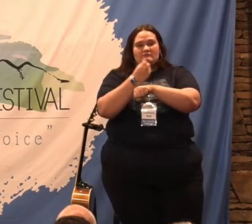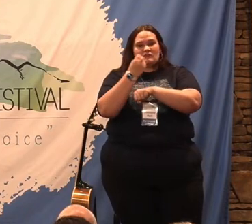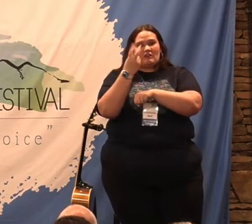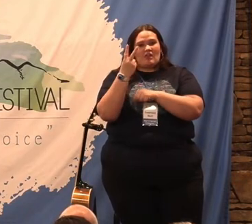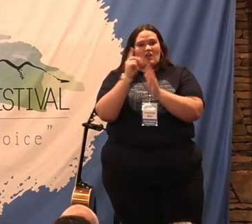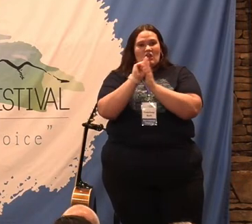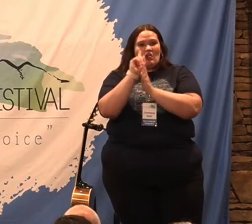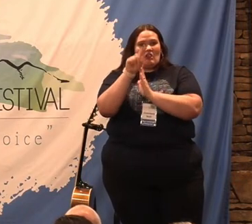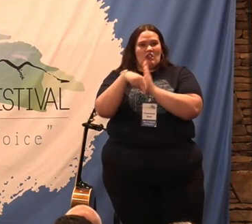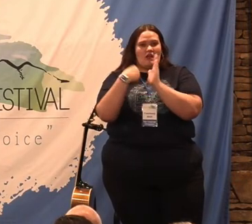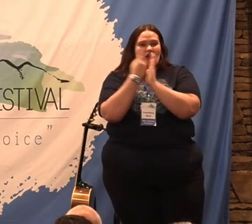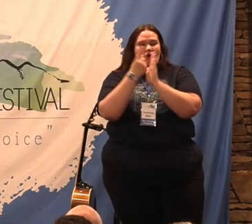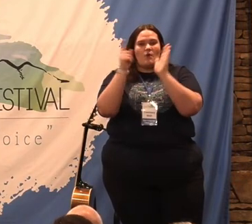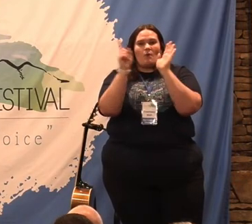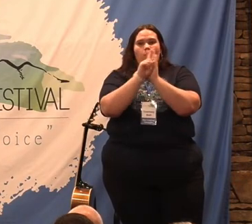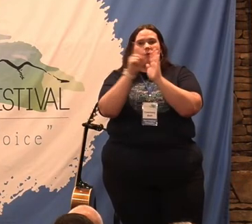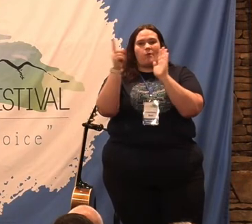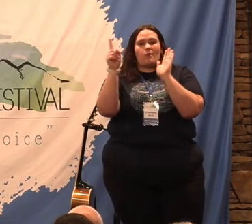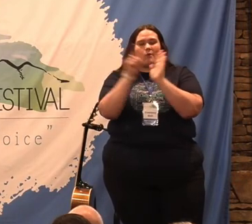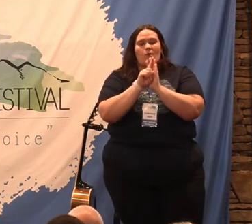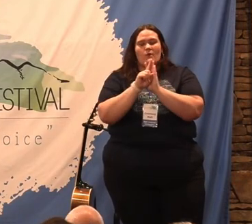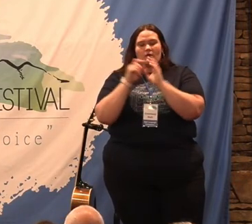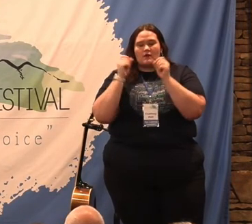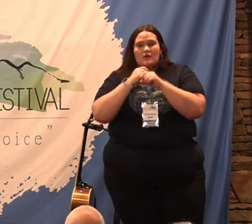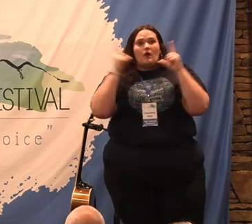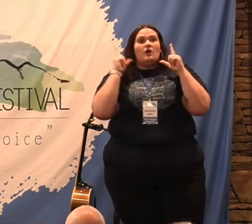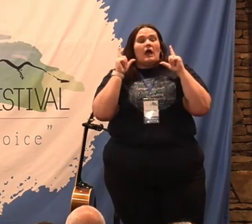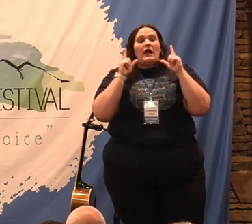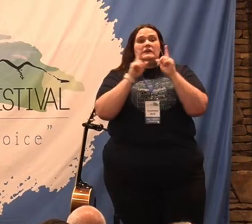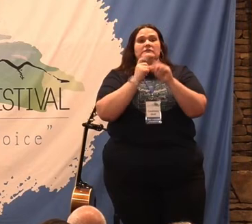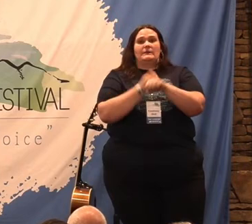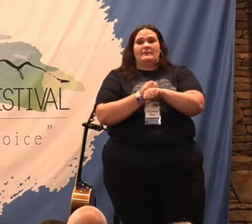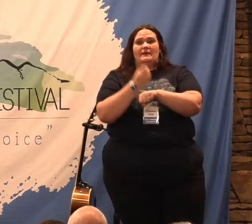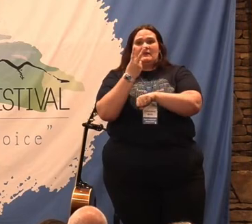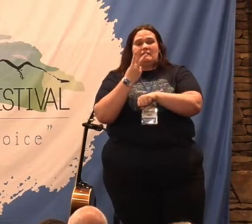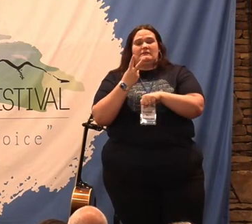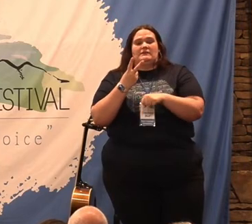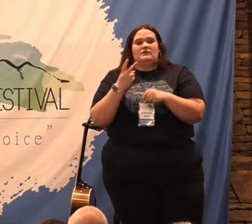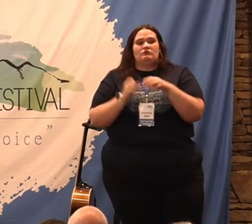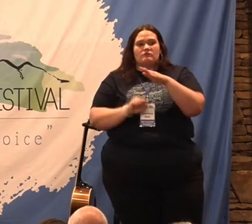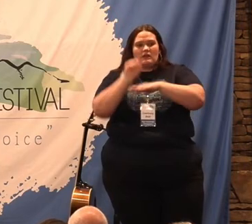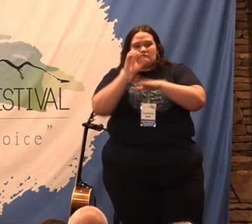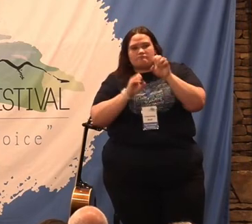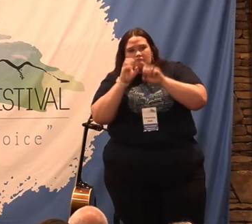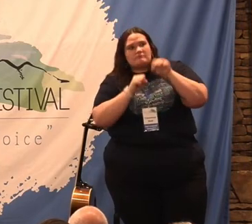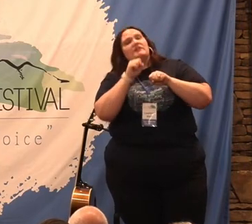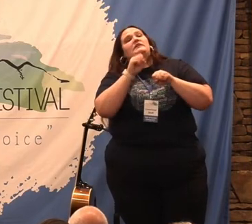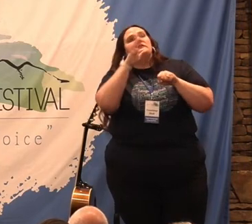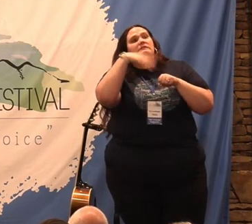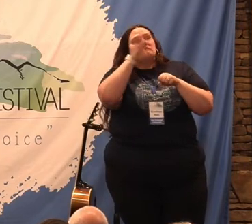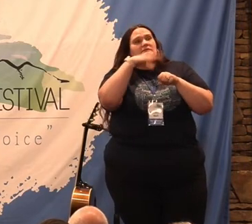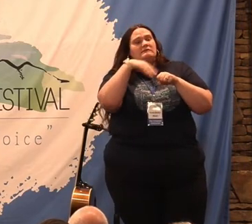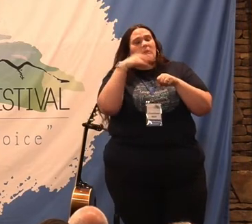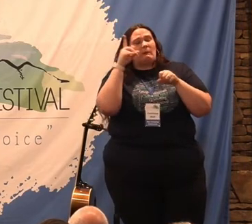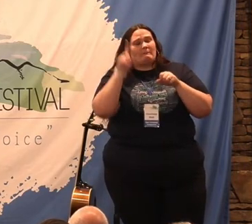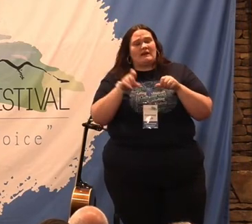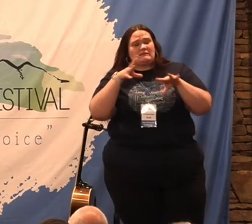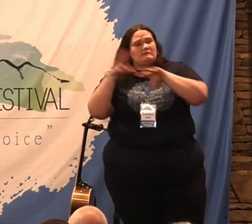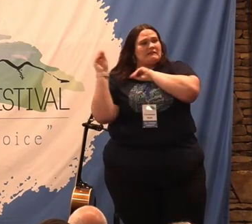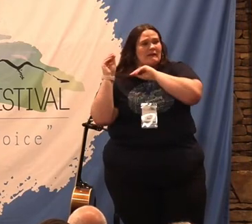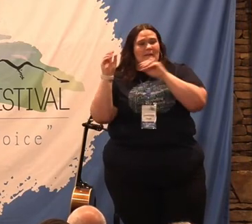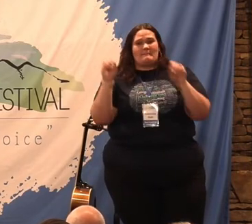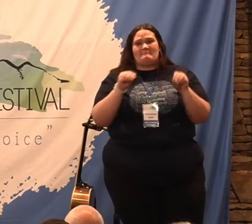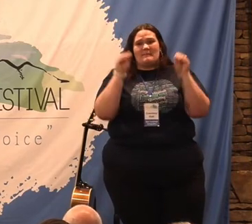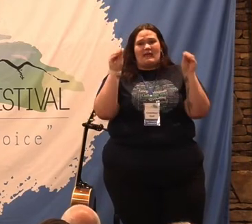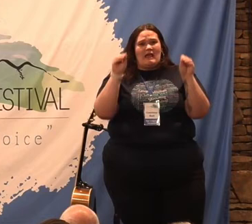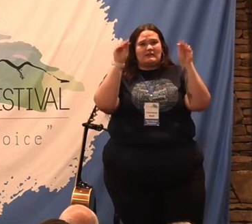clock. Midnight! Oh, Cinderella! She scrambled to the top of the bag. Cinderella, we must go! The magic wears